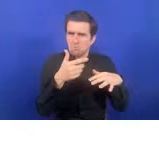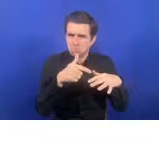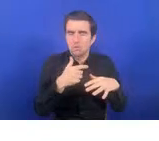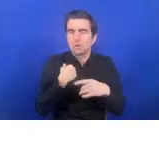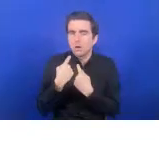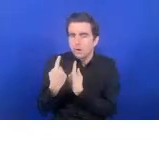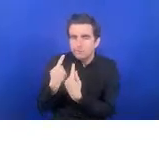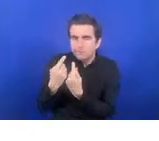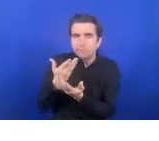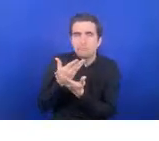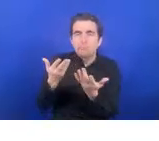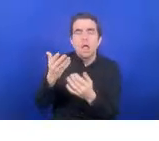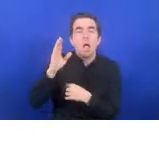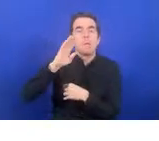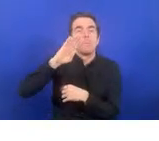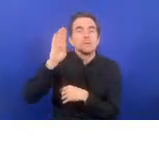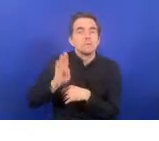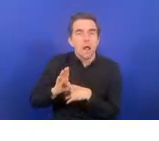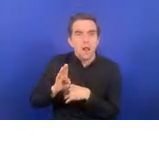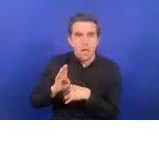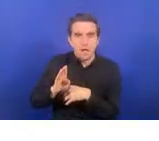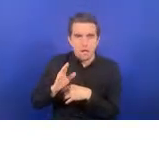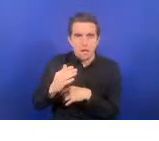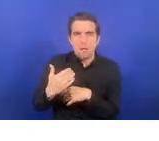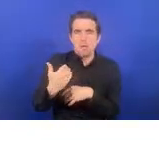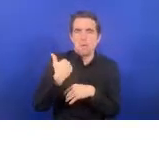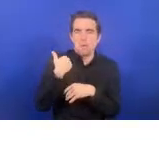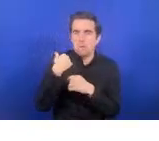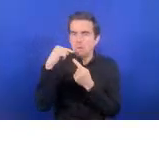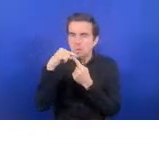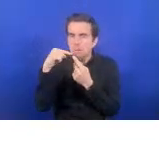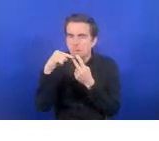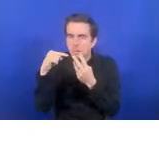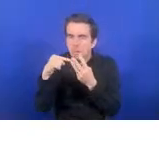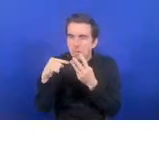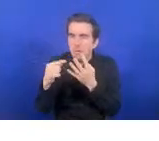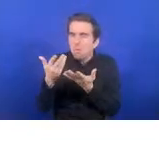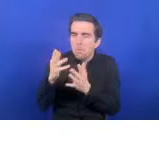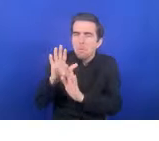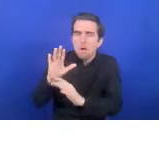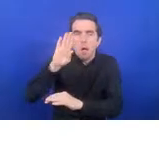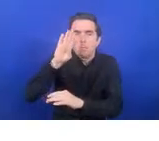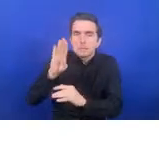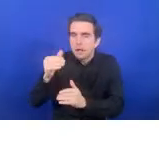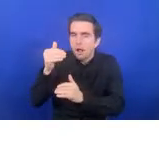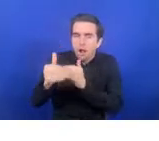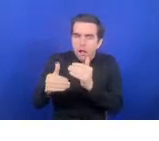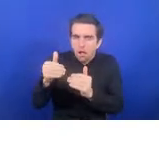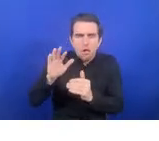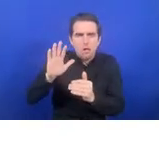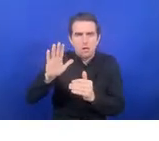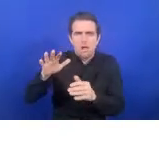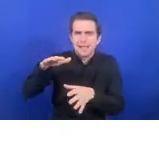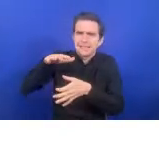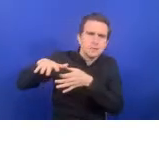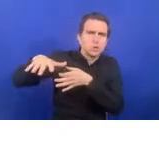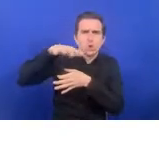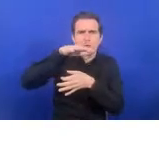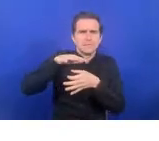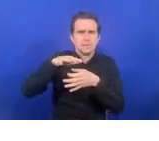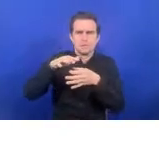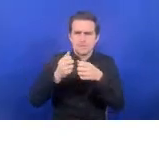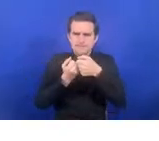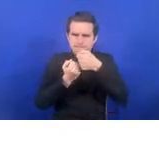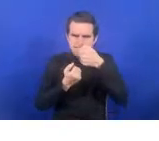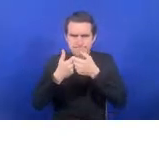Secondly, the second step is to look at gender equality in the tourism policy and program cycle. And we'll